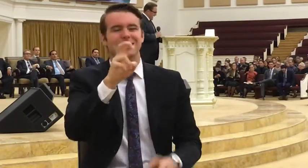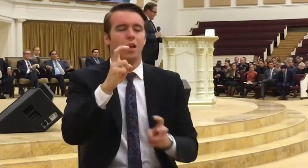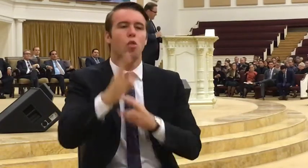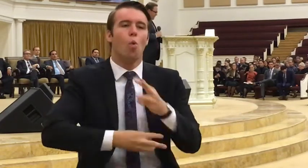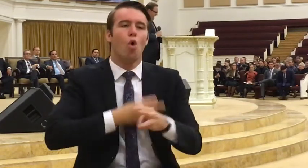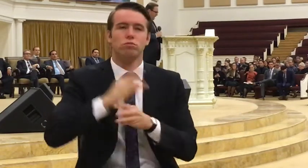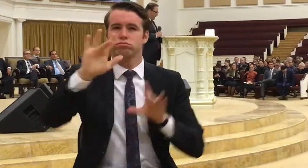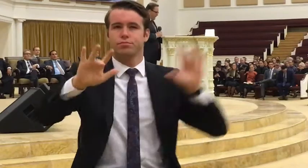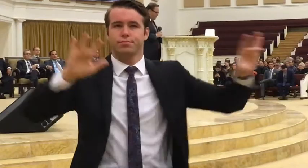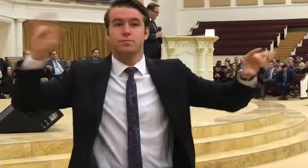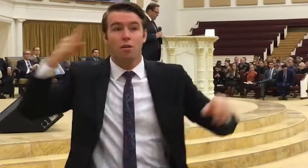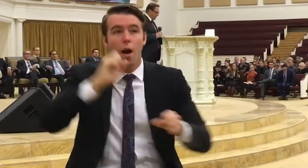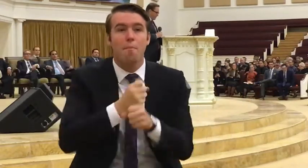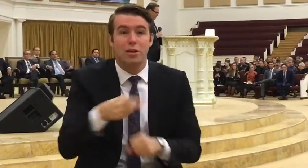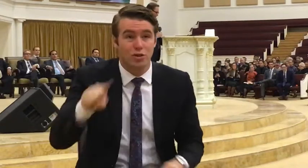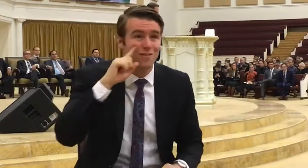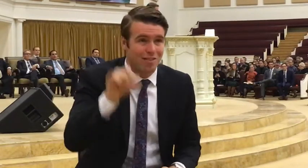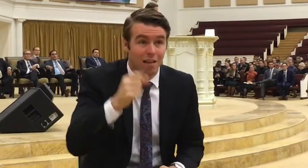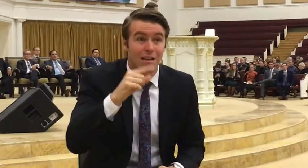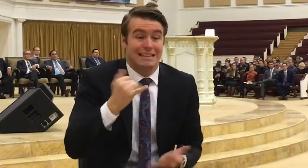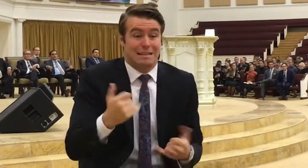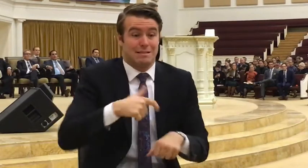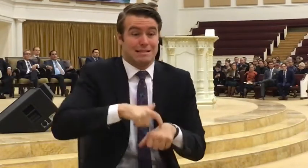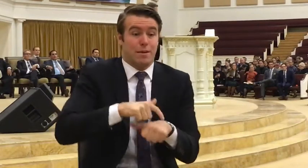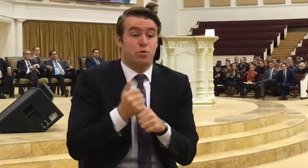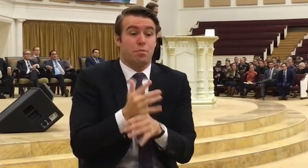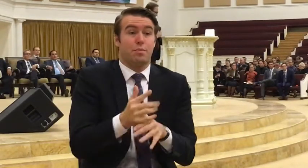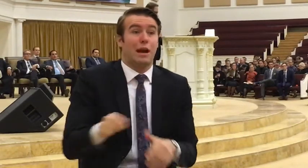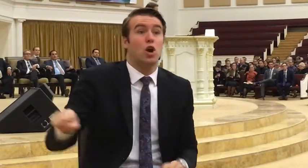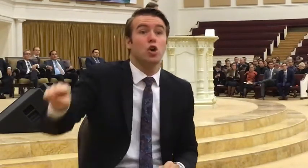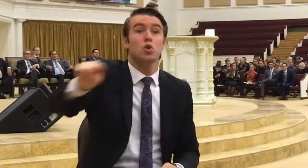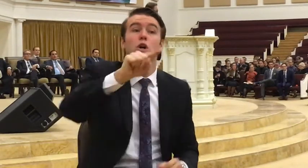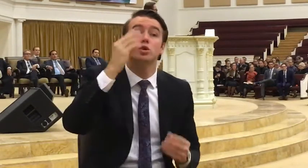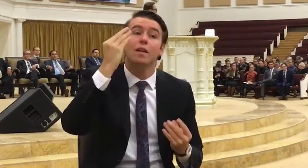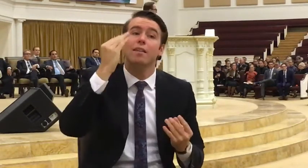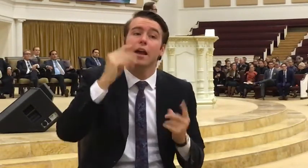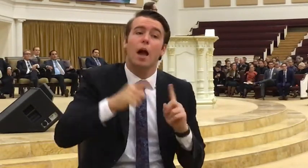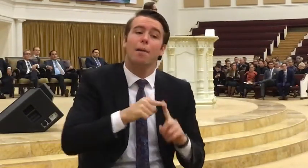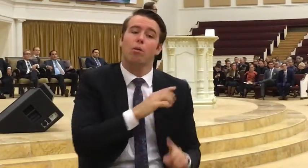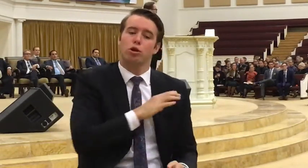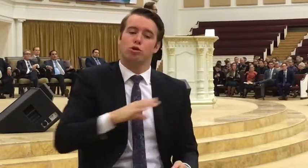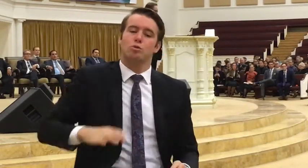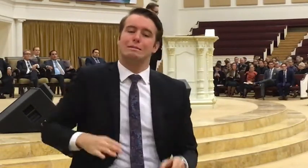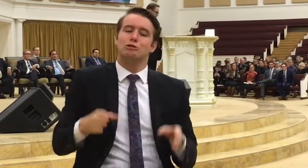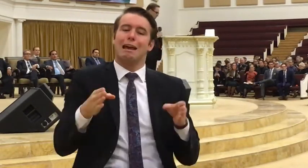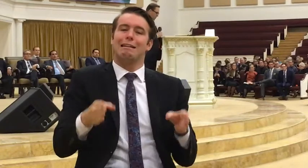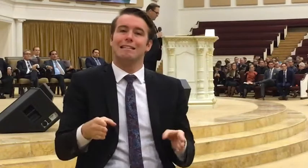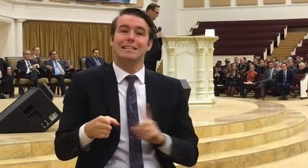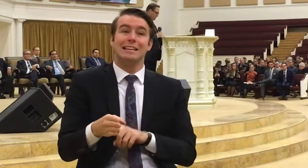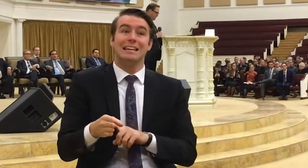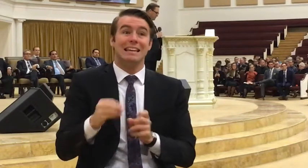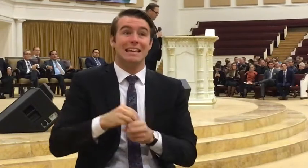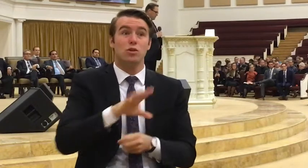It's time to prepare our people to think about Christianity and your